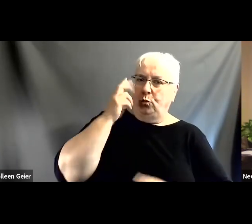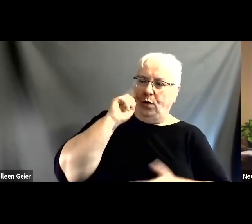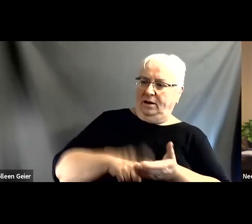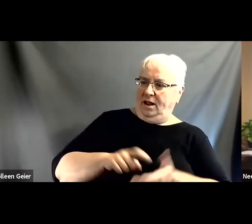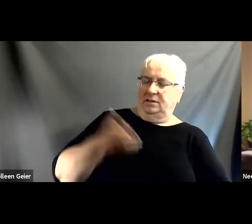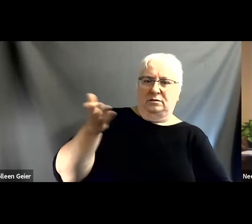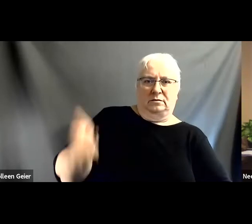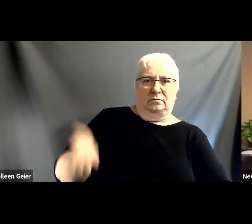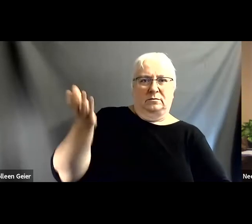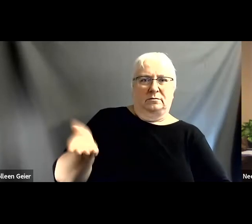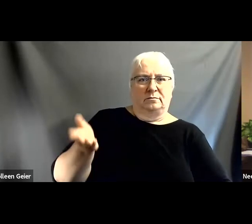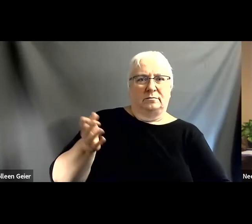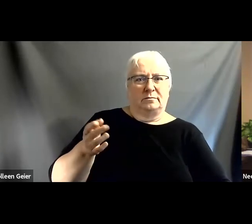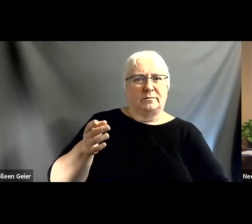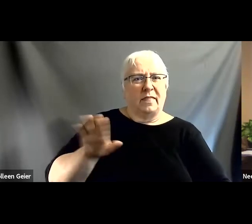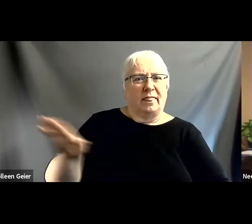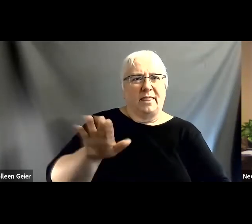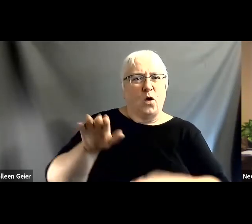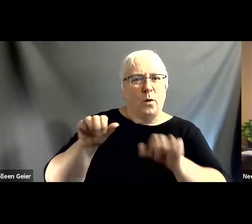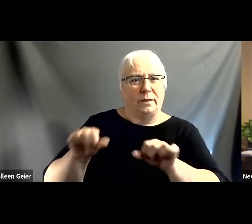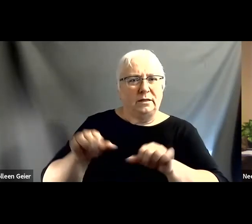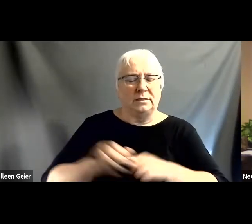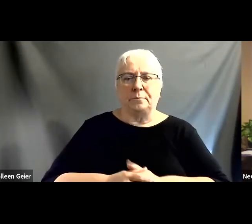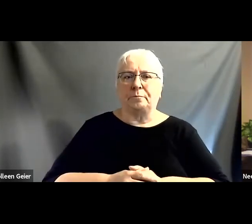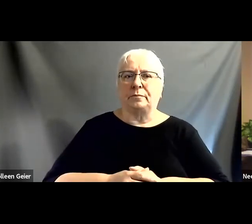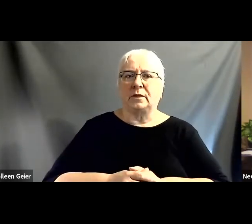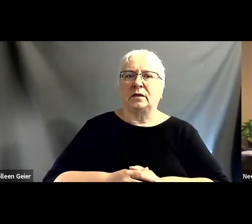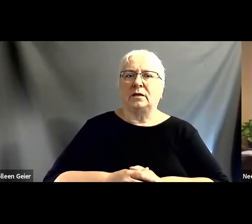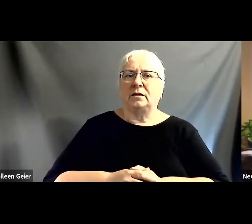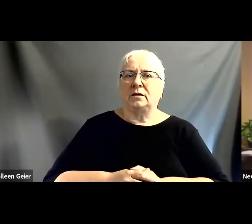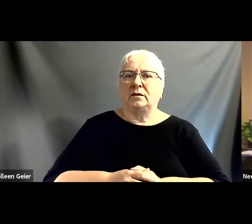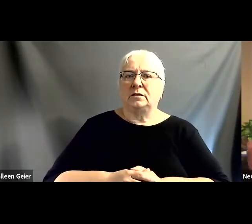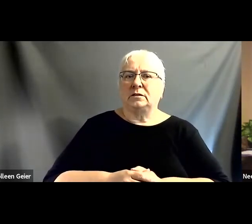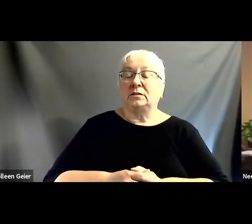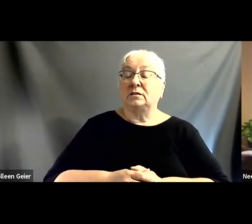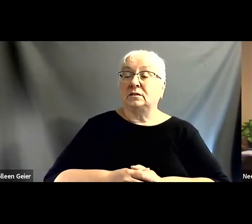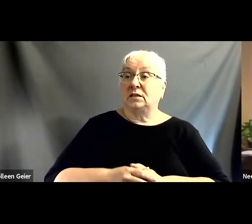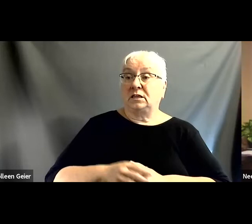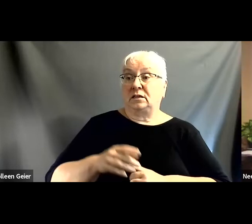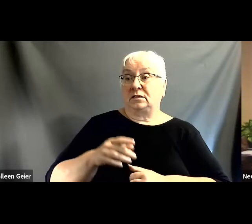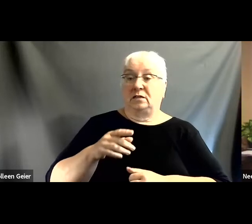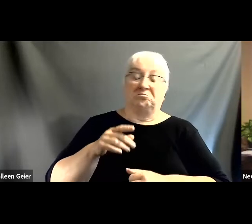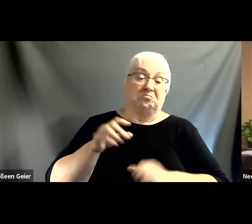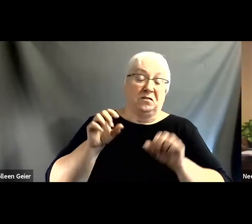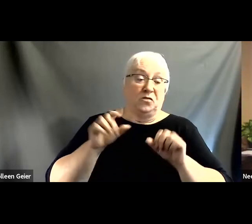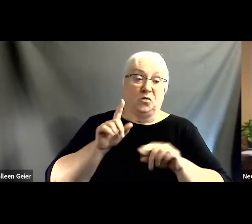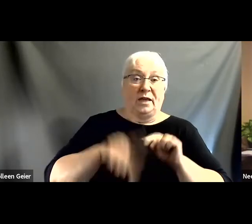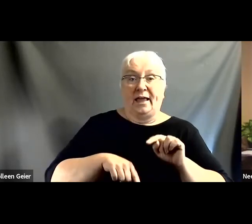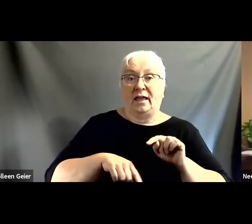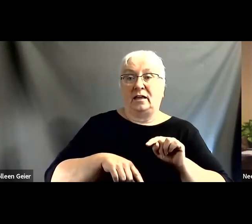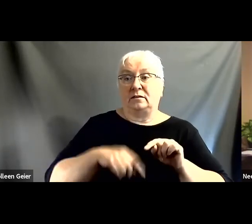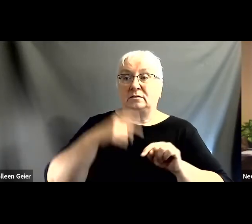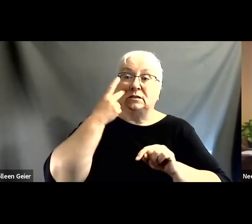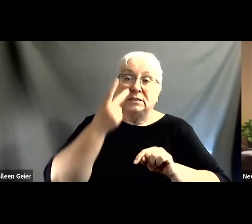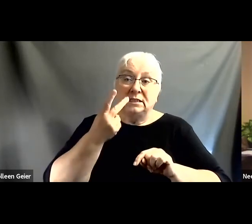sensory substitution that happens, that if you cannot feel, you compensate with another. And therefore,